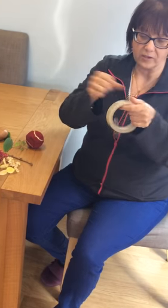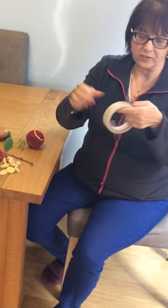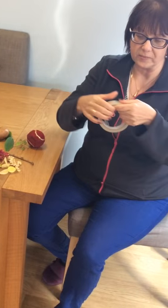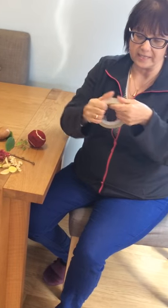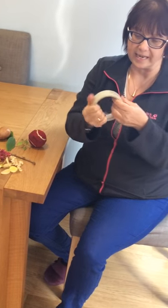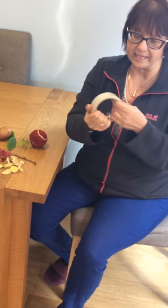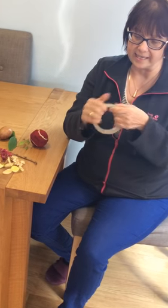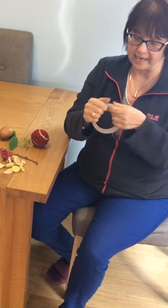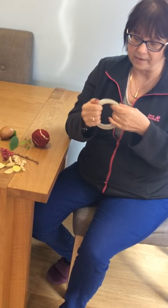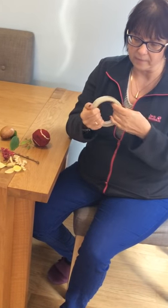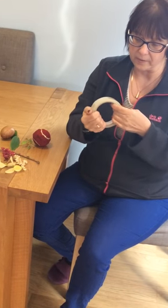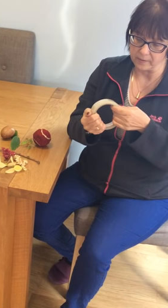some sellotape.